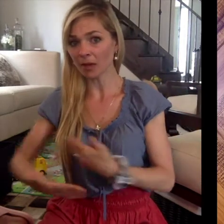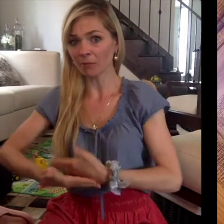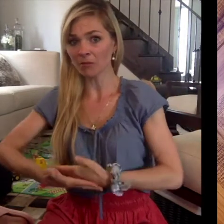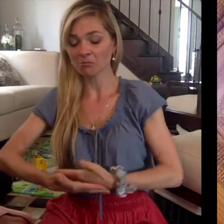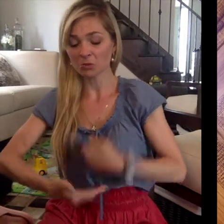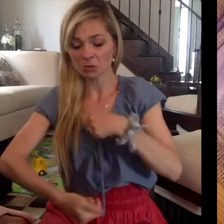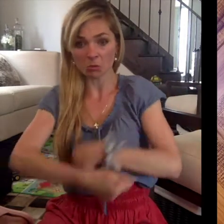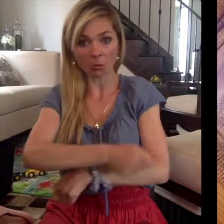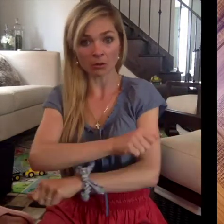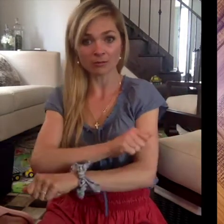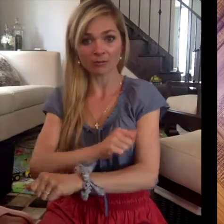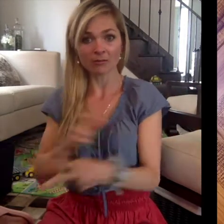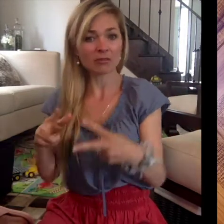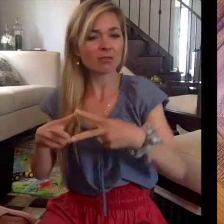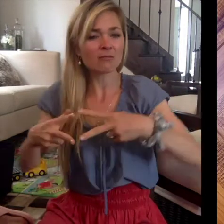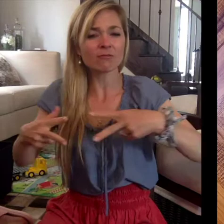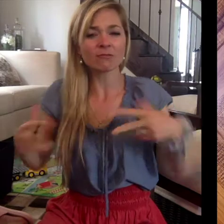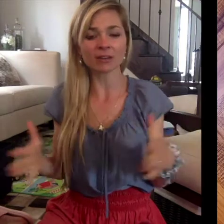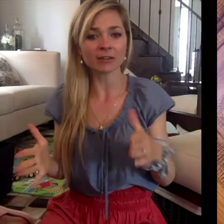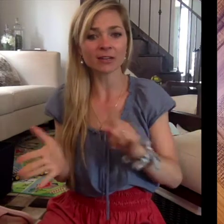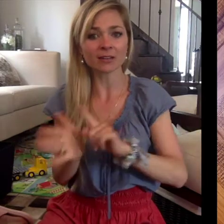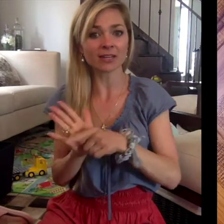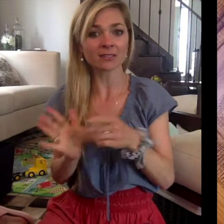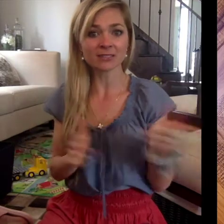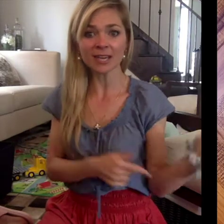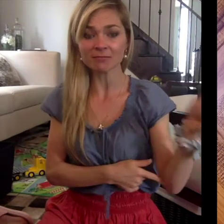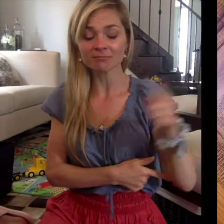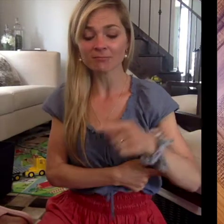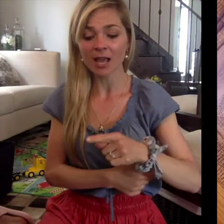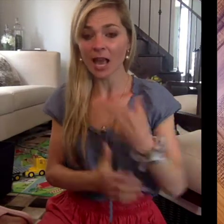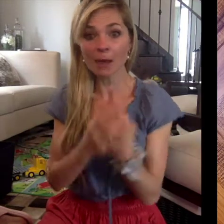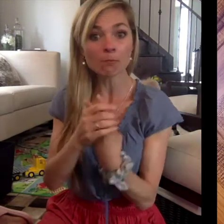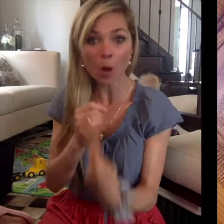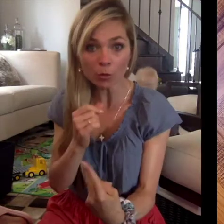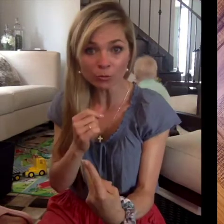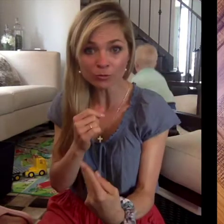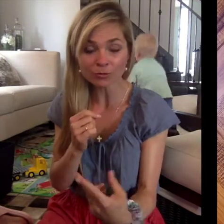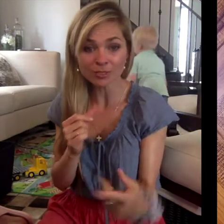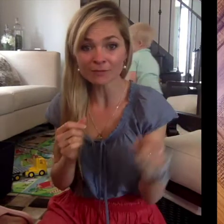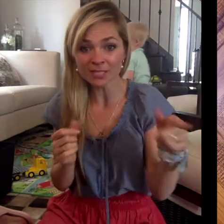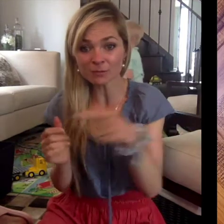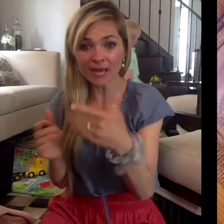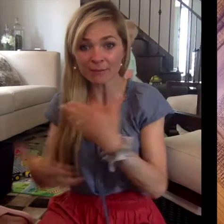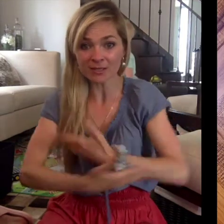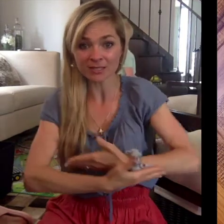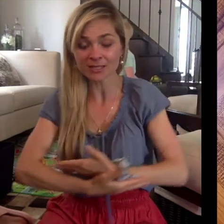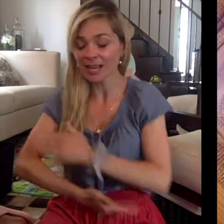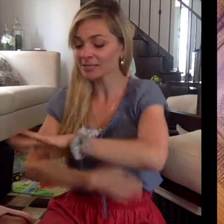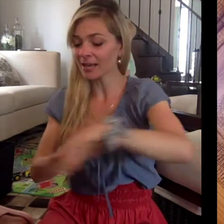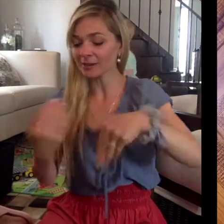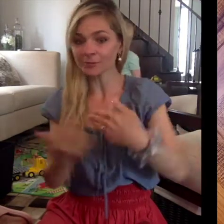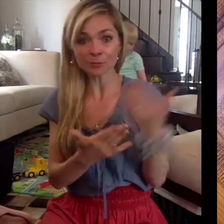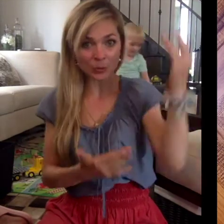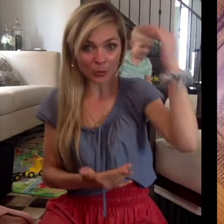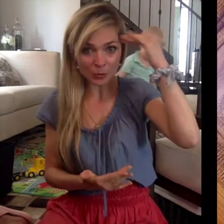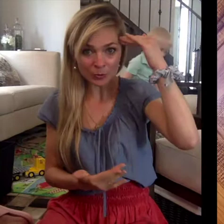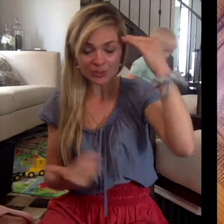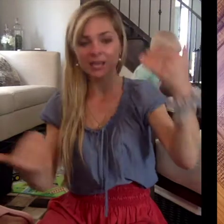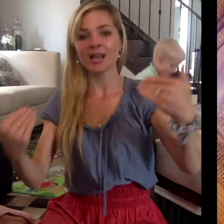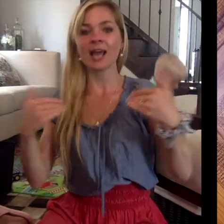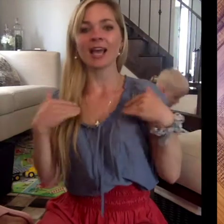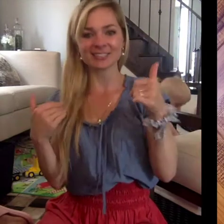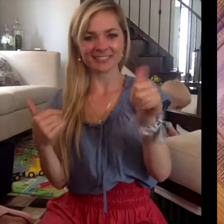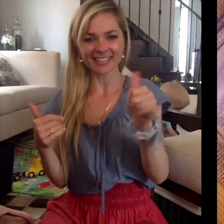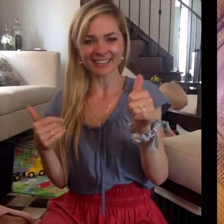another baby who was born the very next day. And both of these babies, as everyone